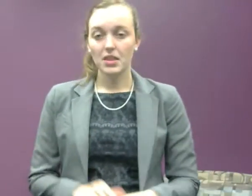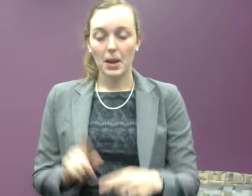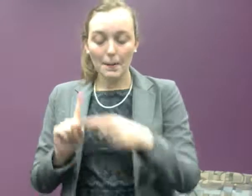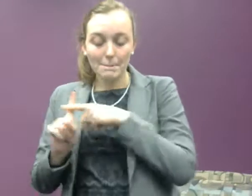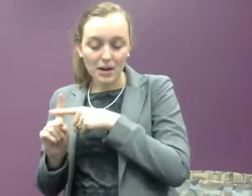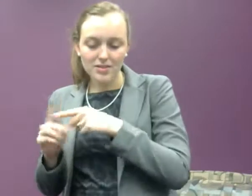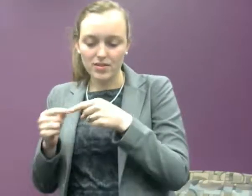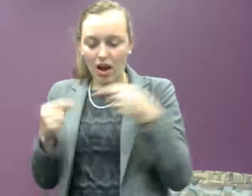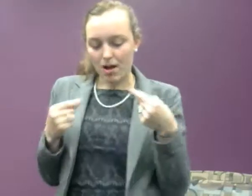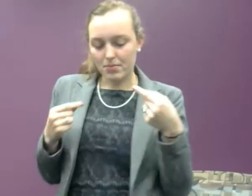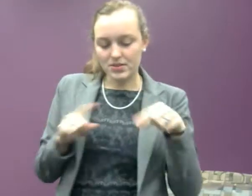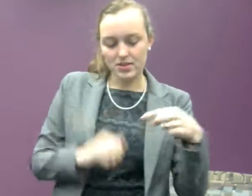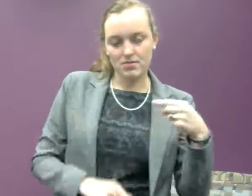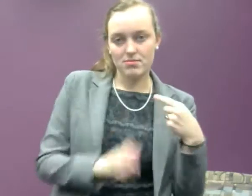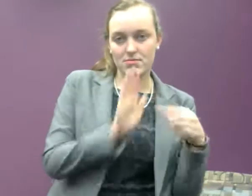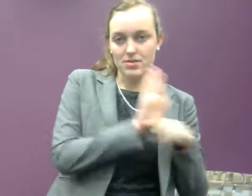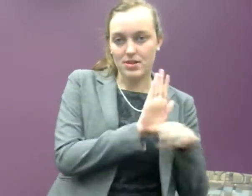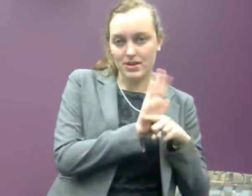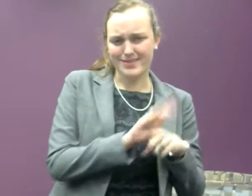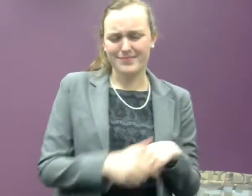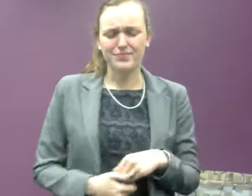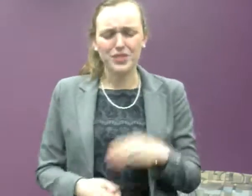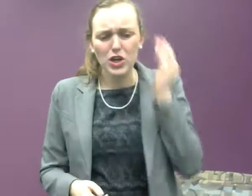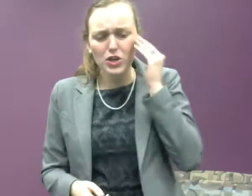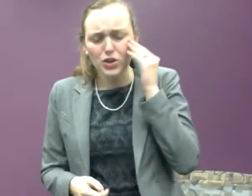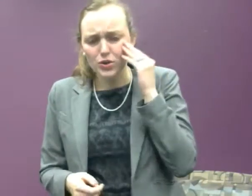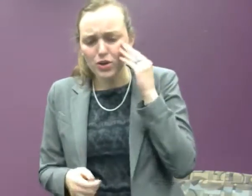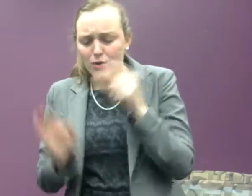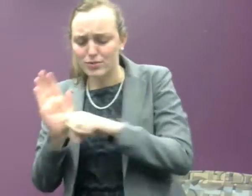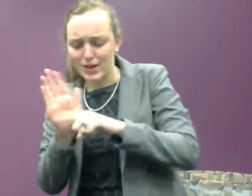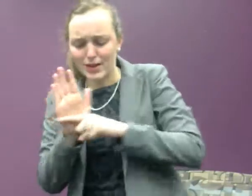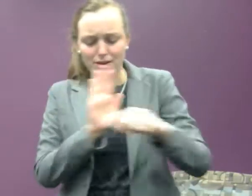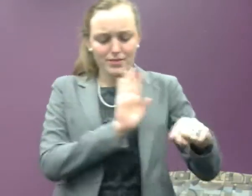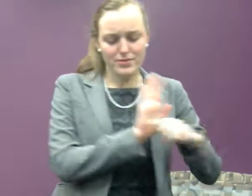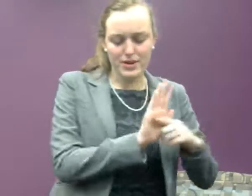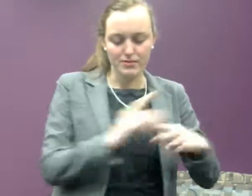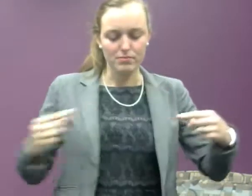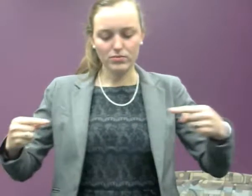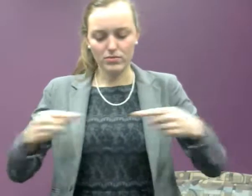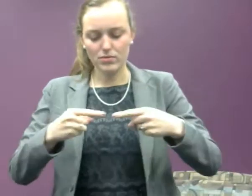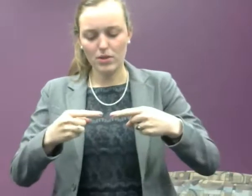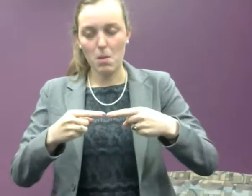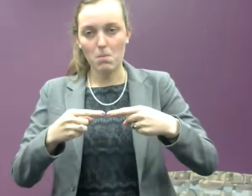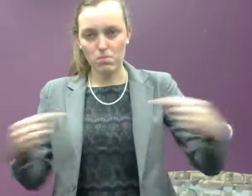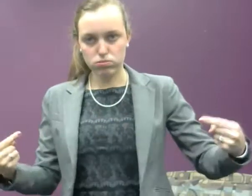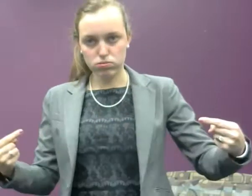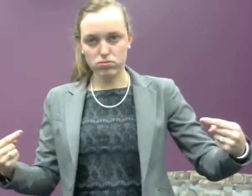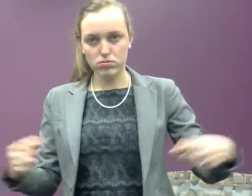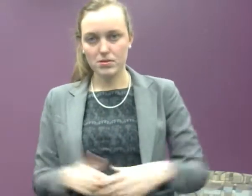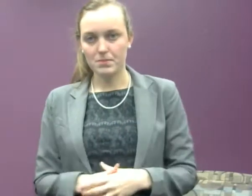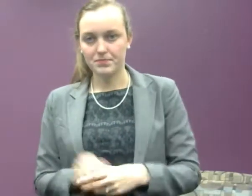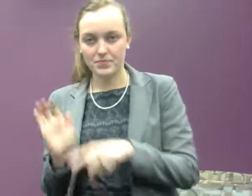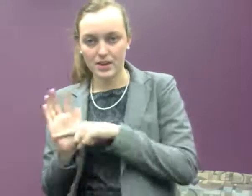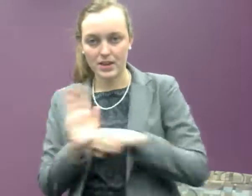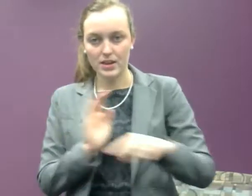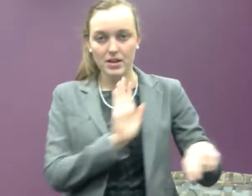with a magnet when you put two negative ends together? They push apart or repel. So these are actually held together. Not by bonds,